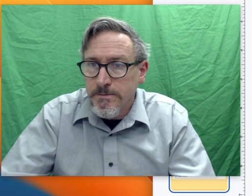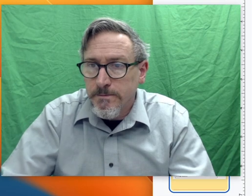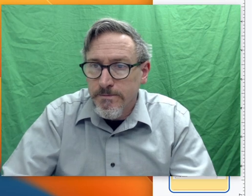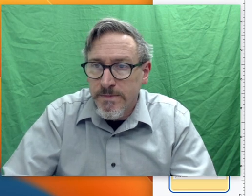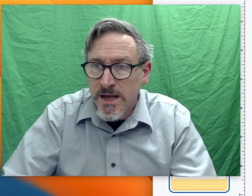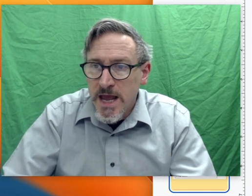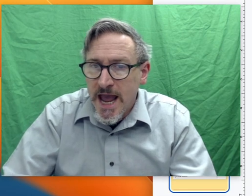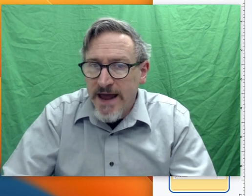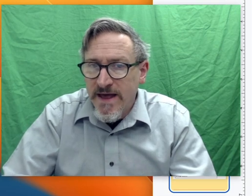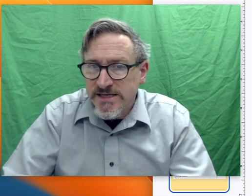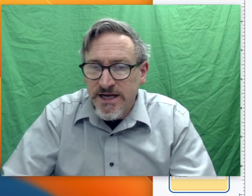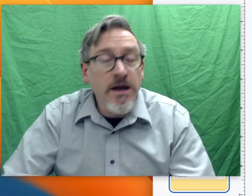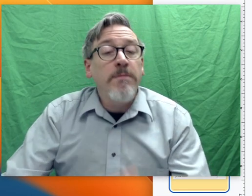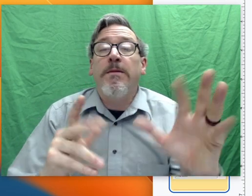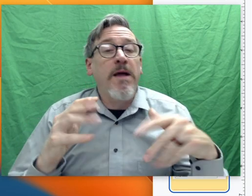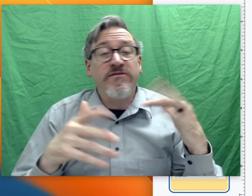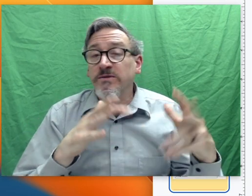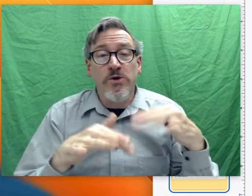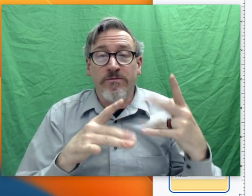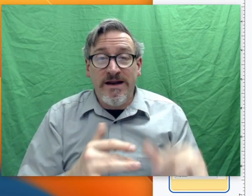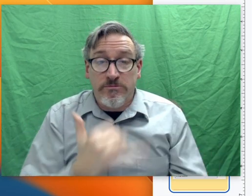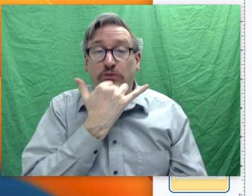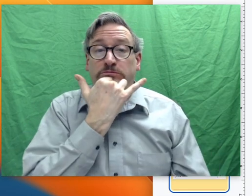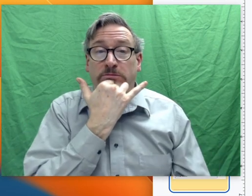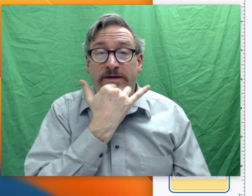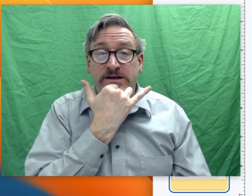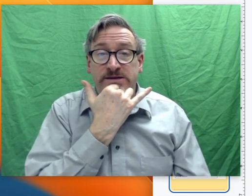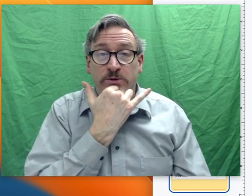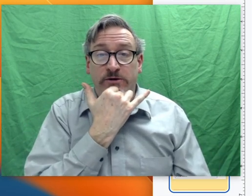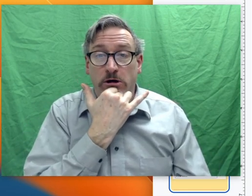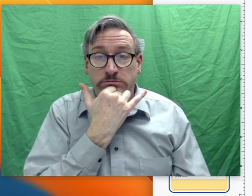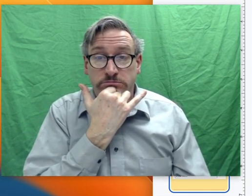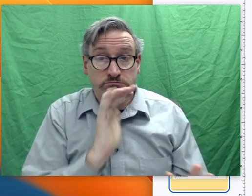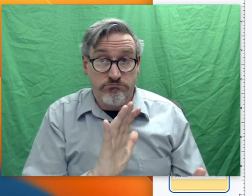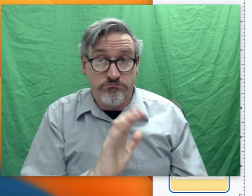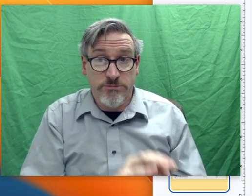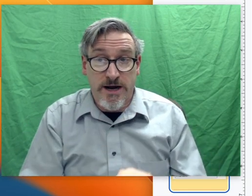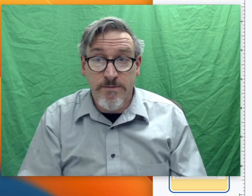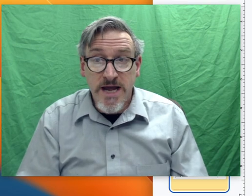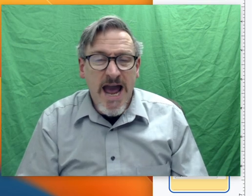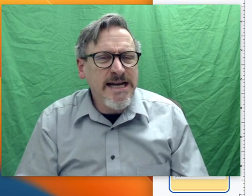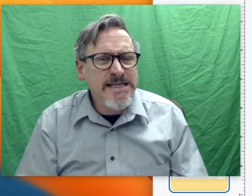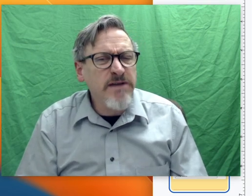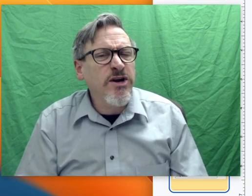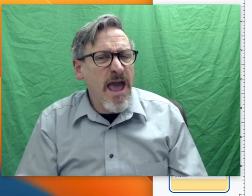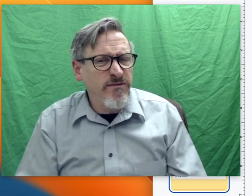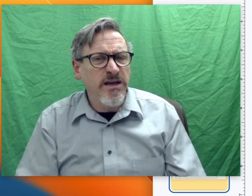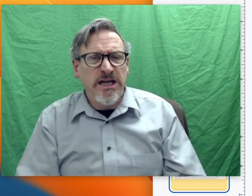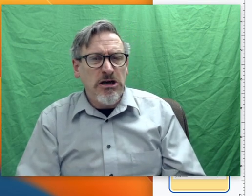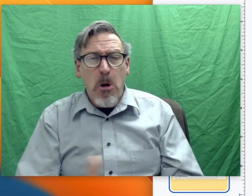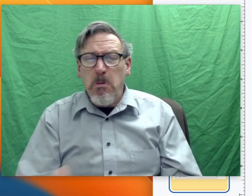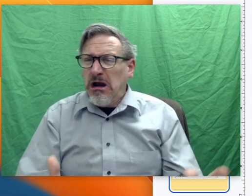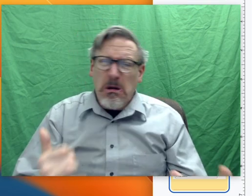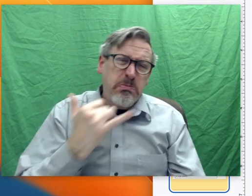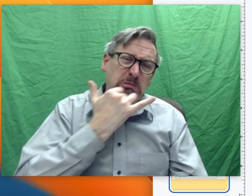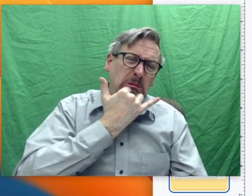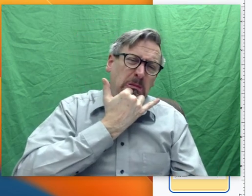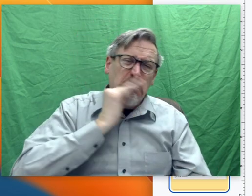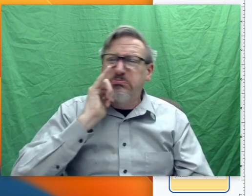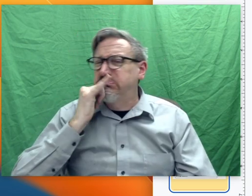And that's like, blah, blah, everything's going right, and then something went wrong. Okay, and it's not a very heavy, like, oh my